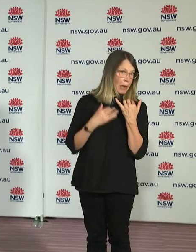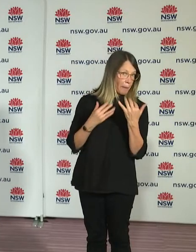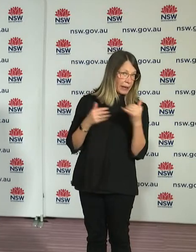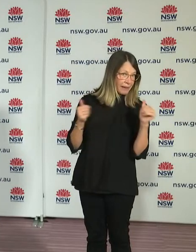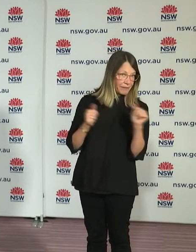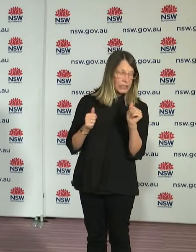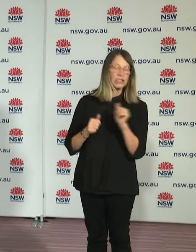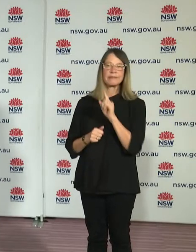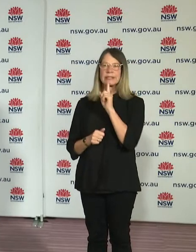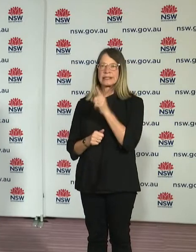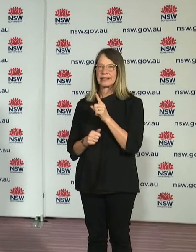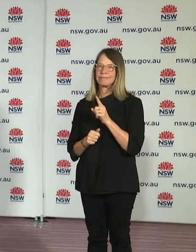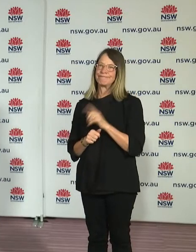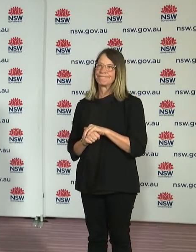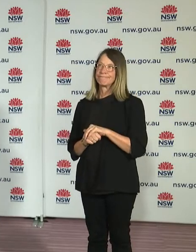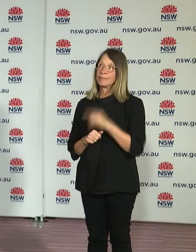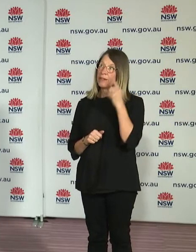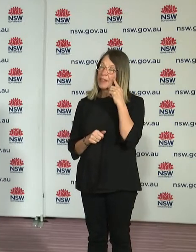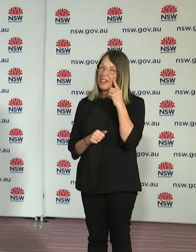at September 30th, we expect